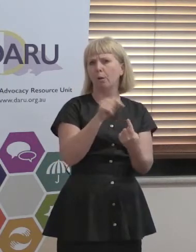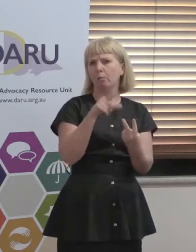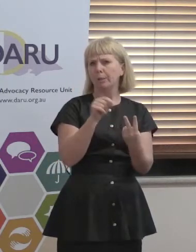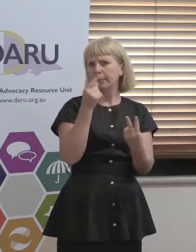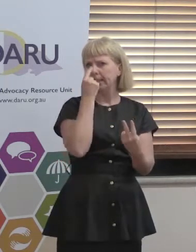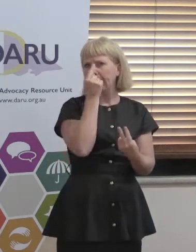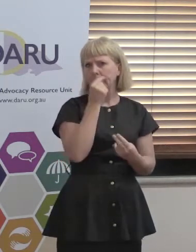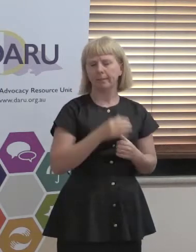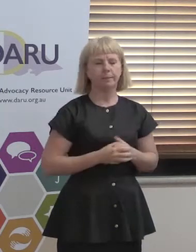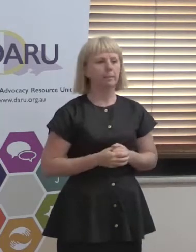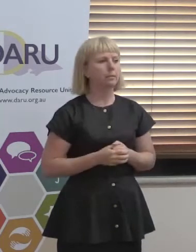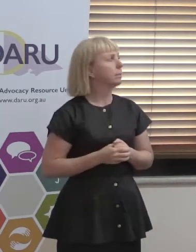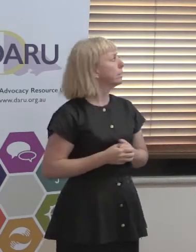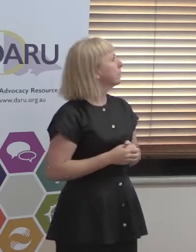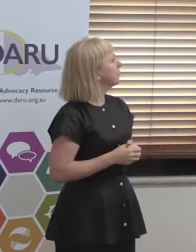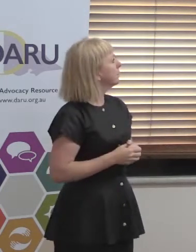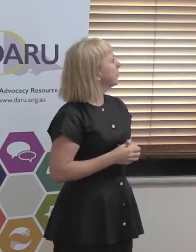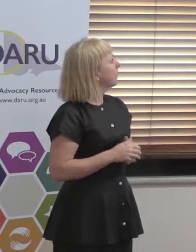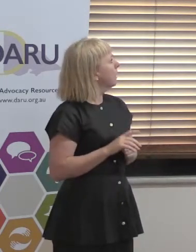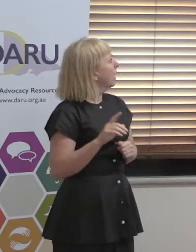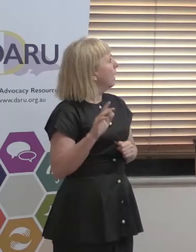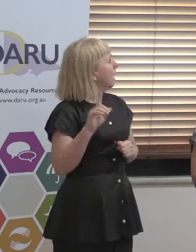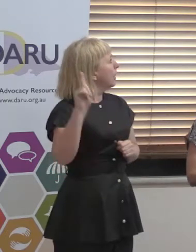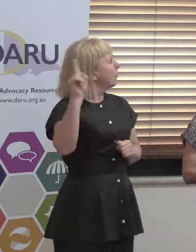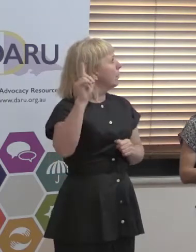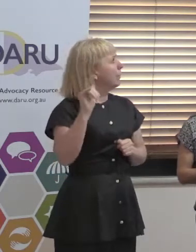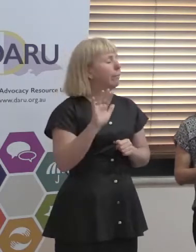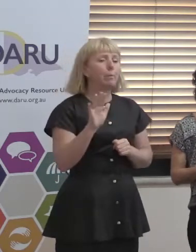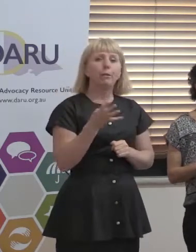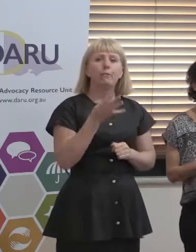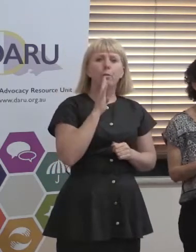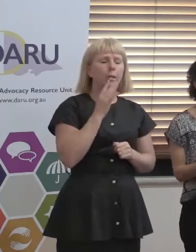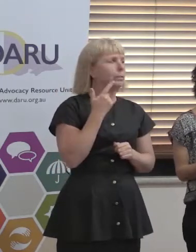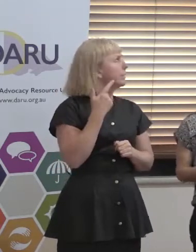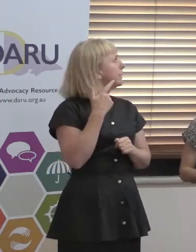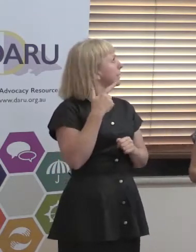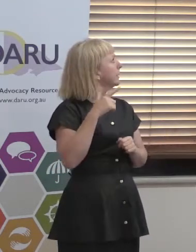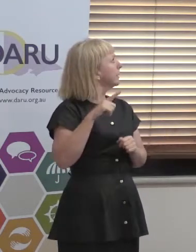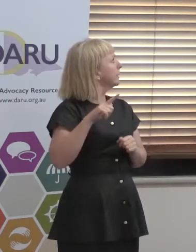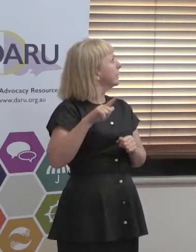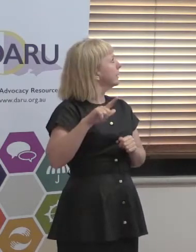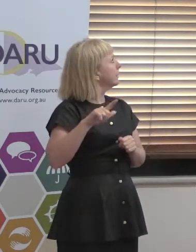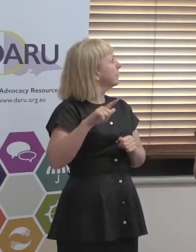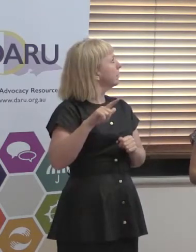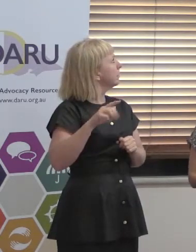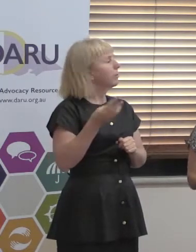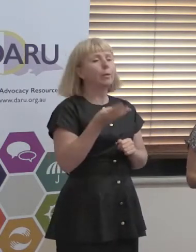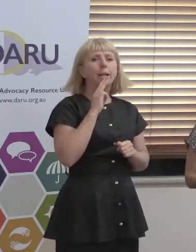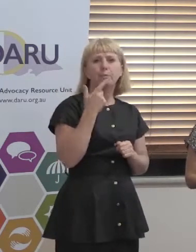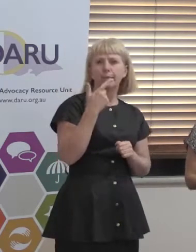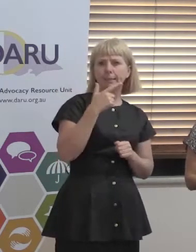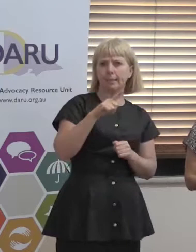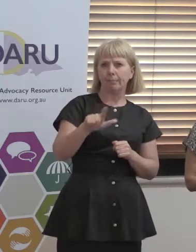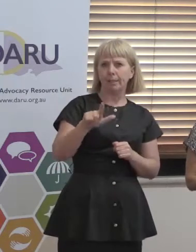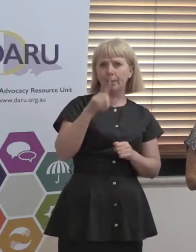we've now hit 400, I think I've got 370, that was Friday, and it's been posted on a Canadian and